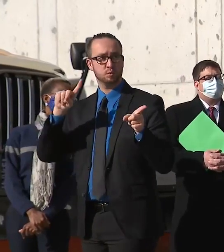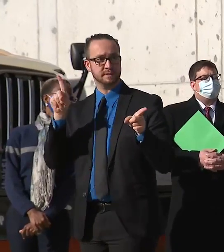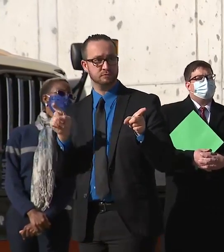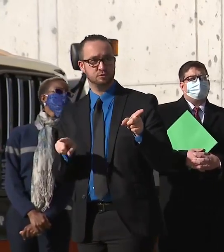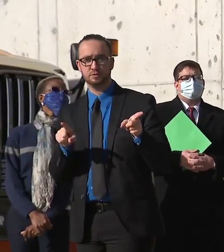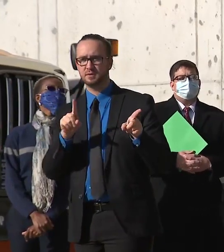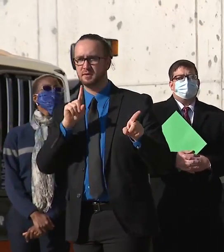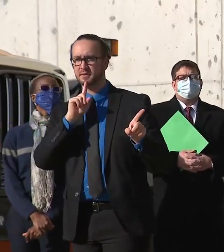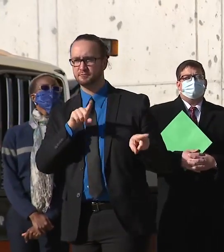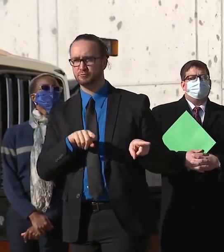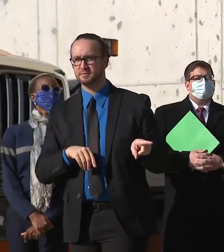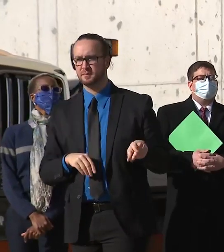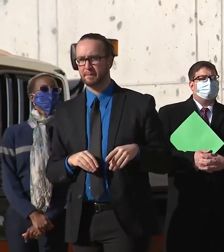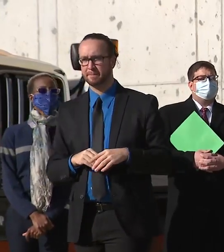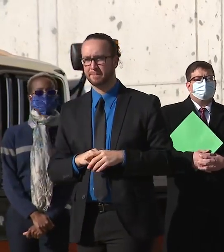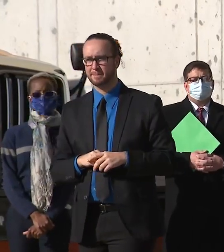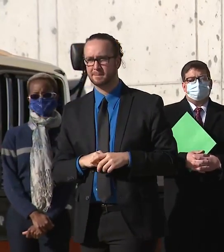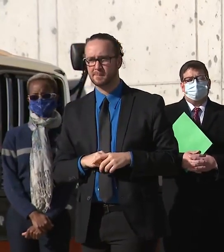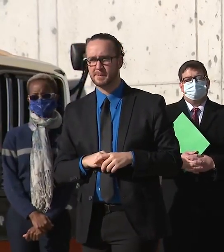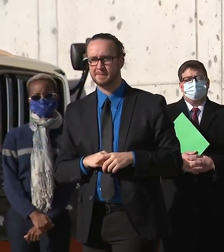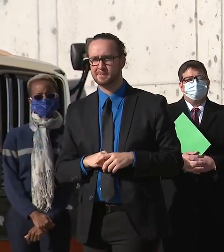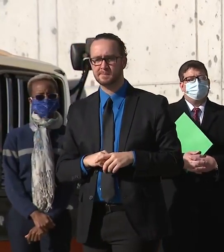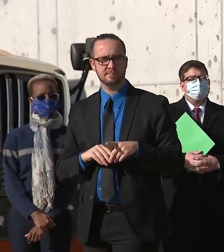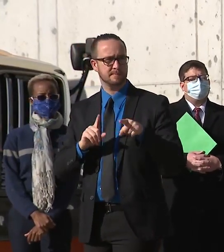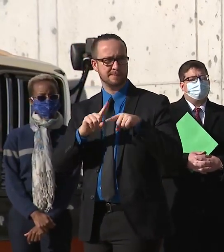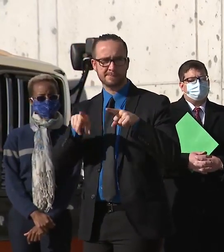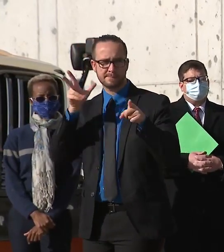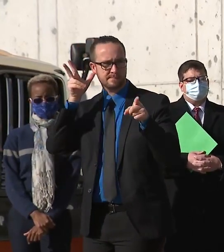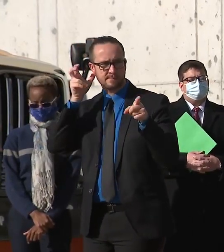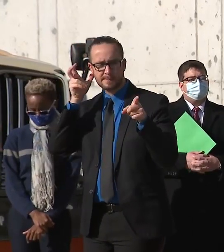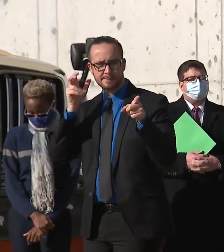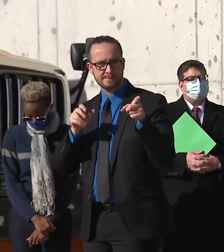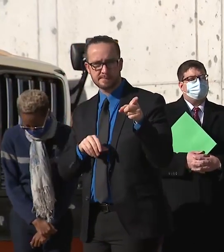Hold on 1 second. You gotta turn the mic on.